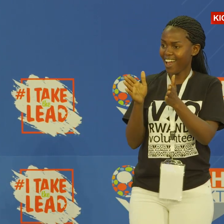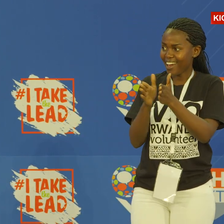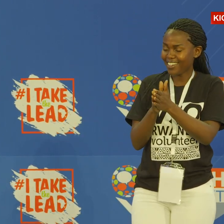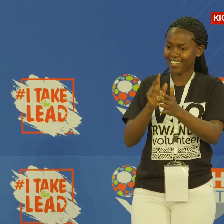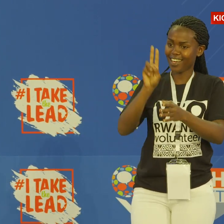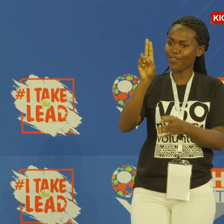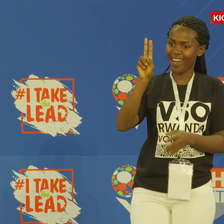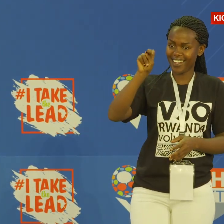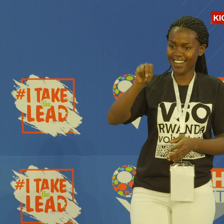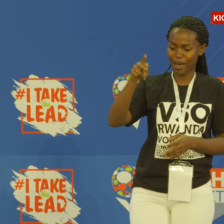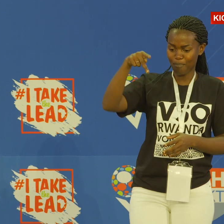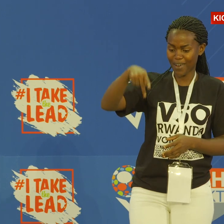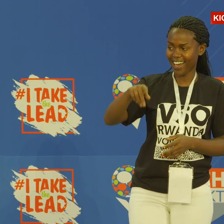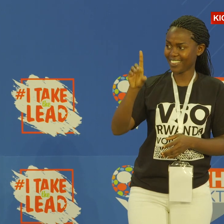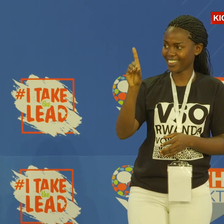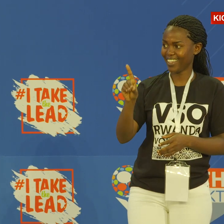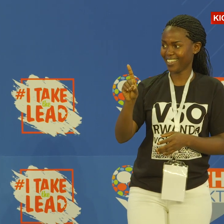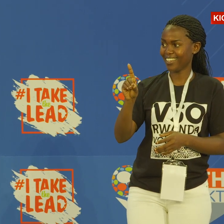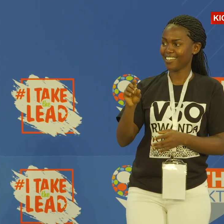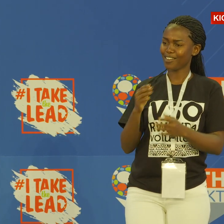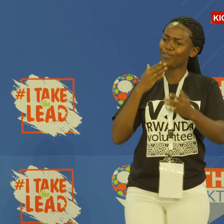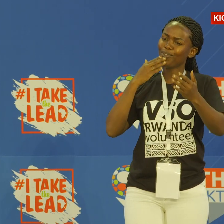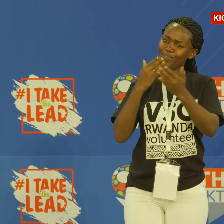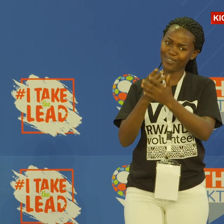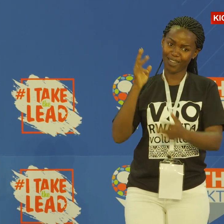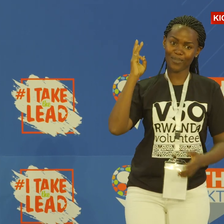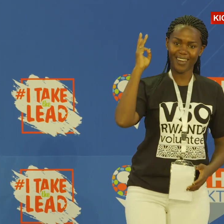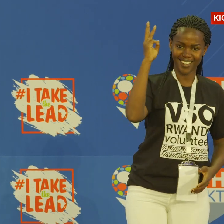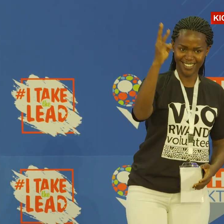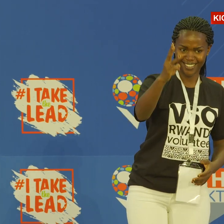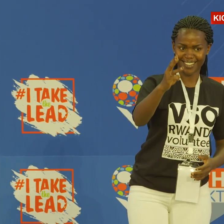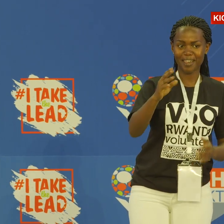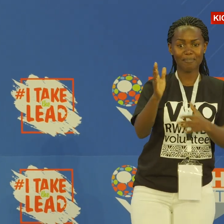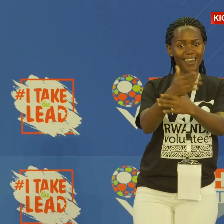striker, and UNDP Goodwill Ambassador,